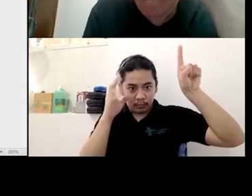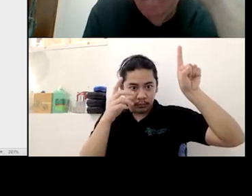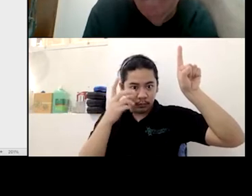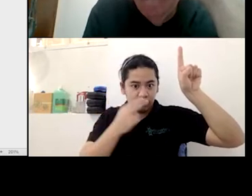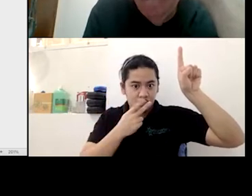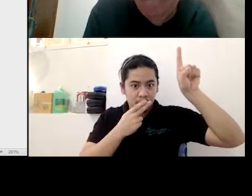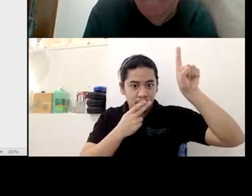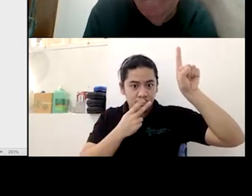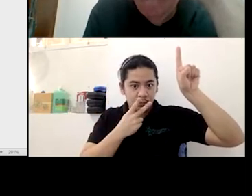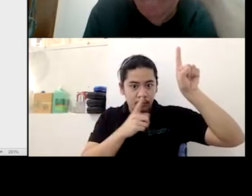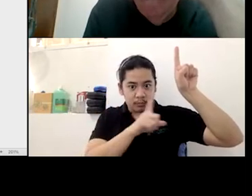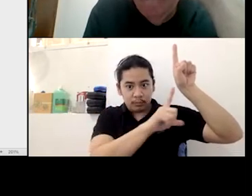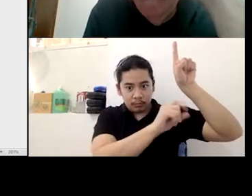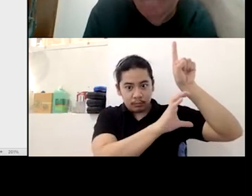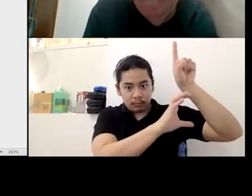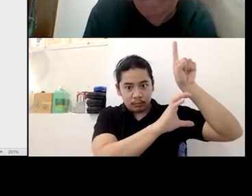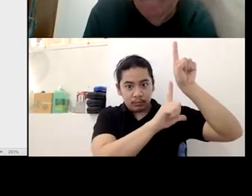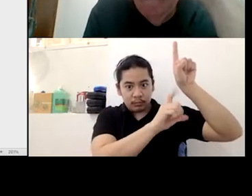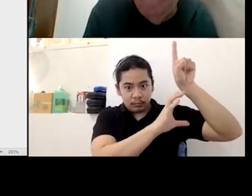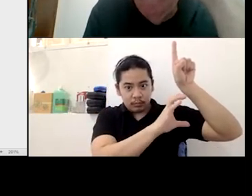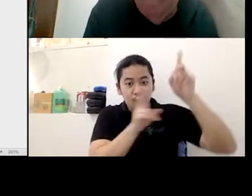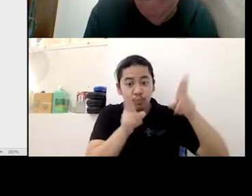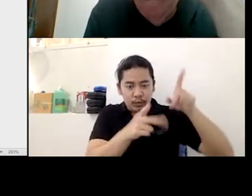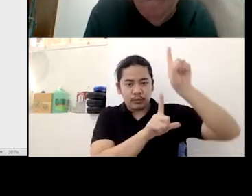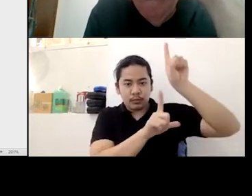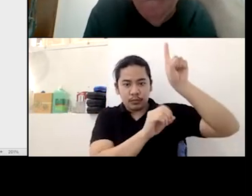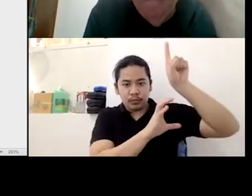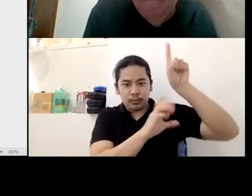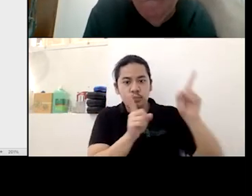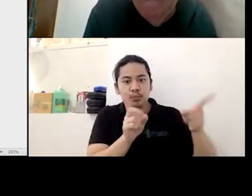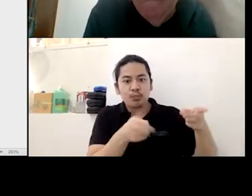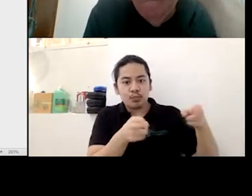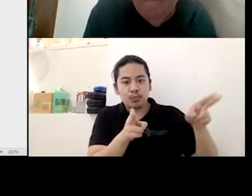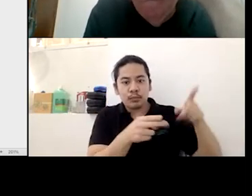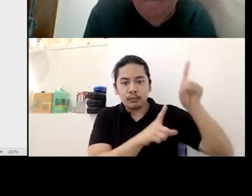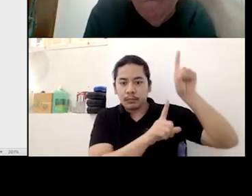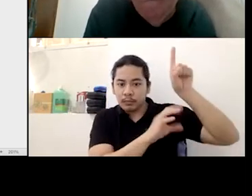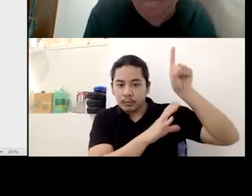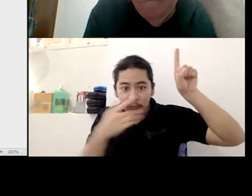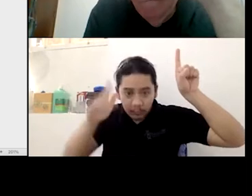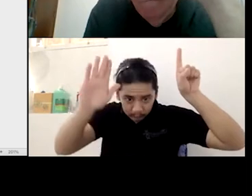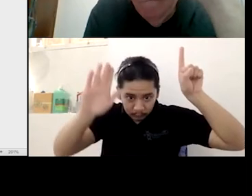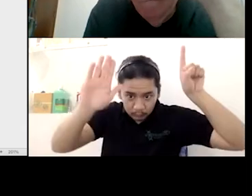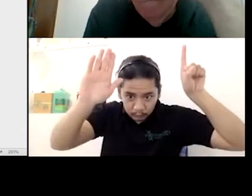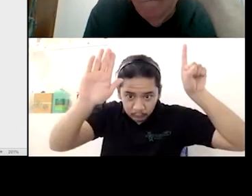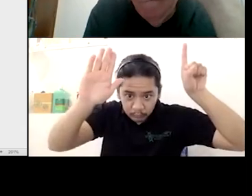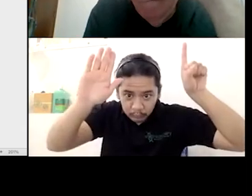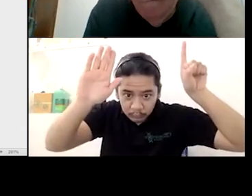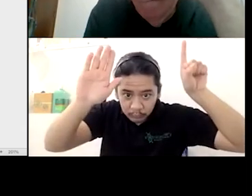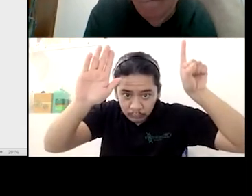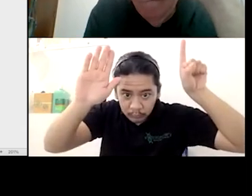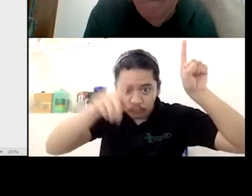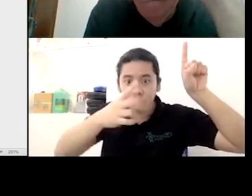location. Let's just like do a quick survey right now. Location just underneath it, or just a shortened